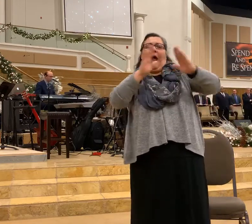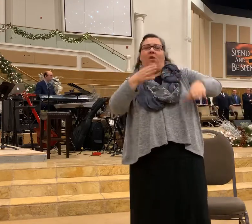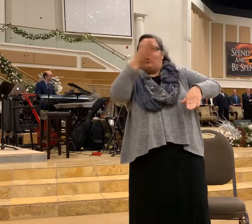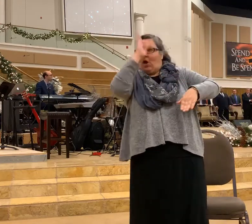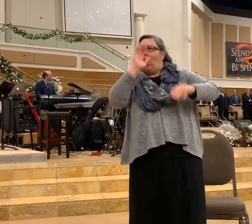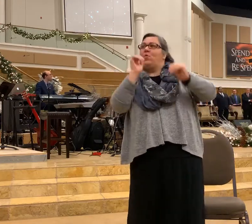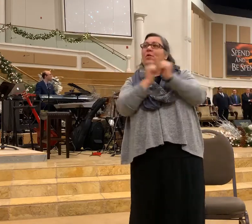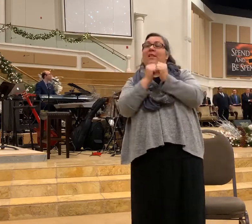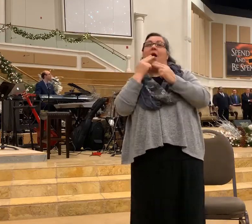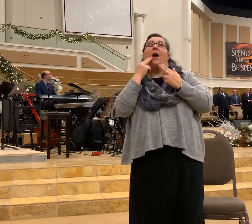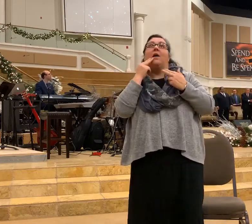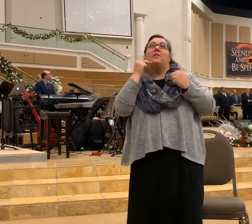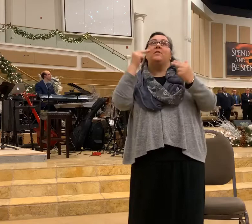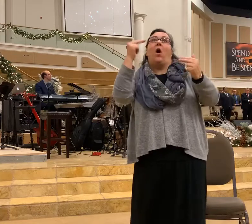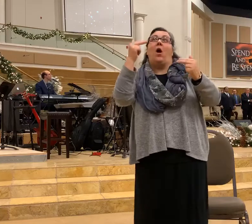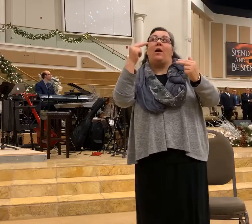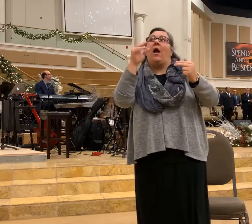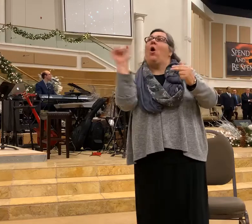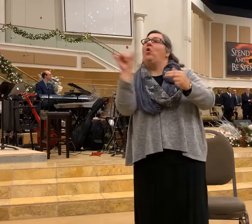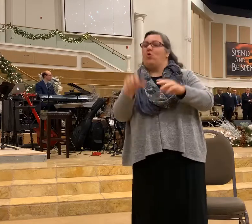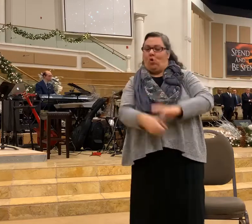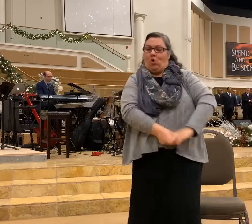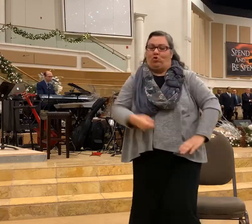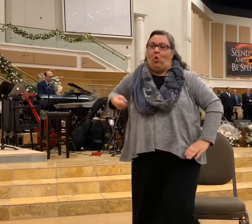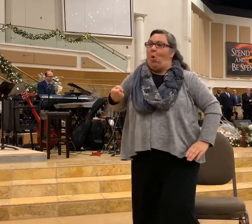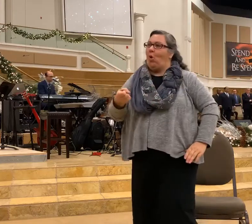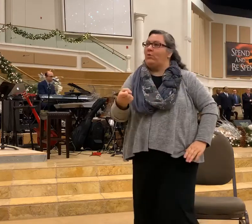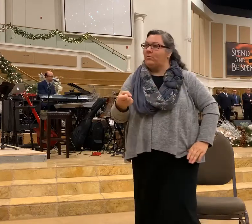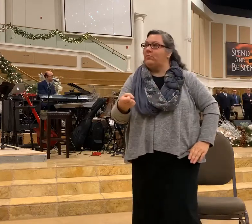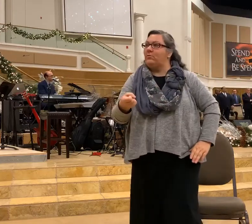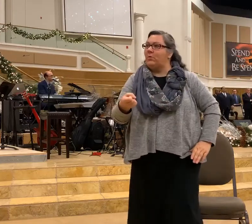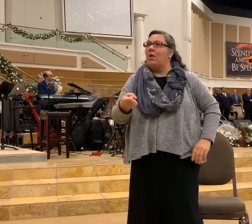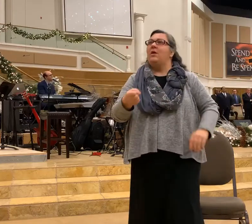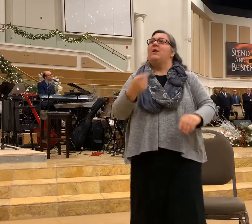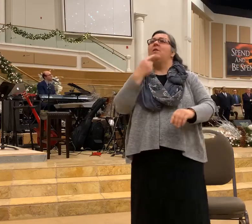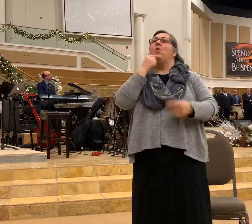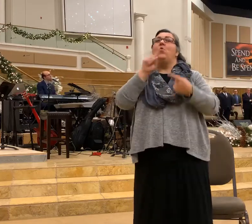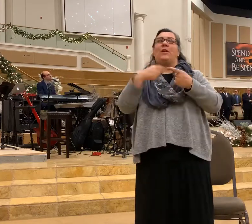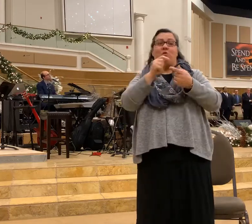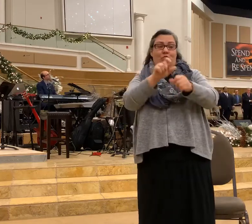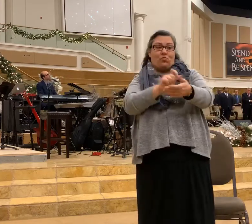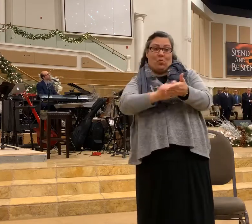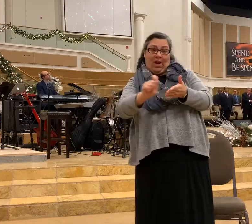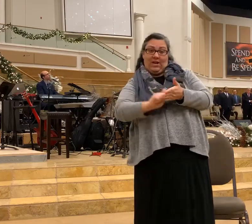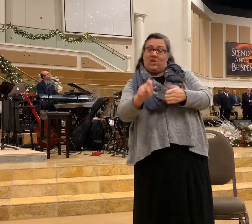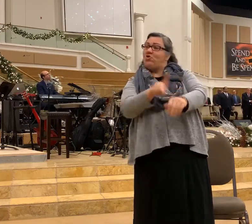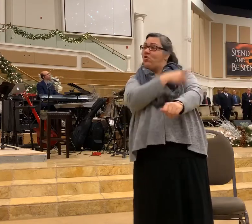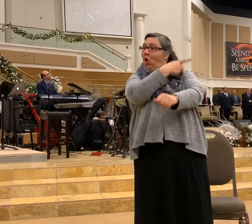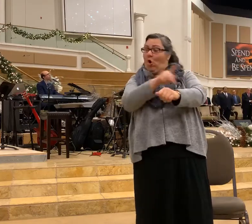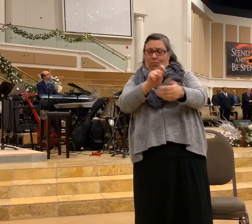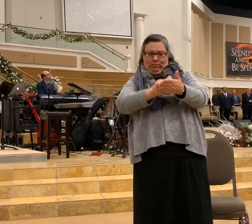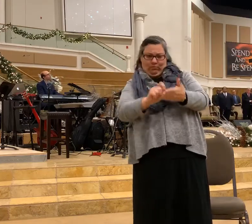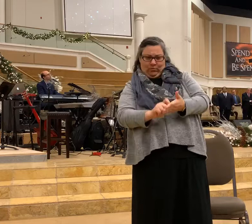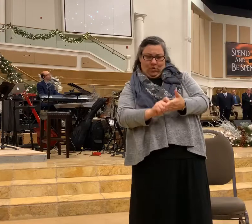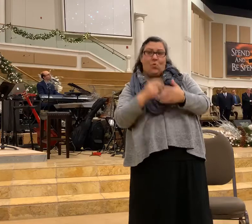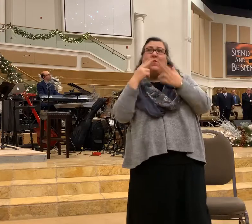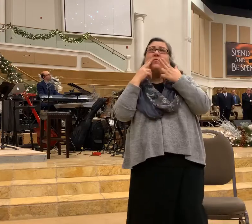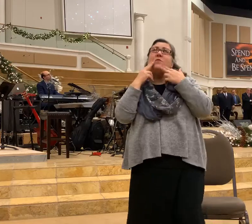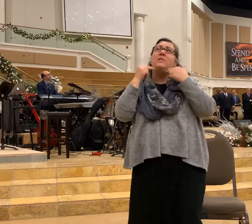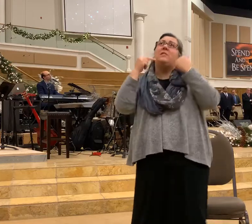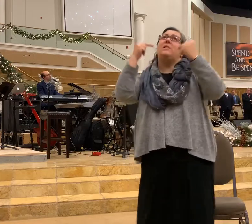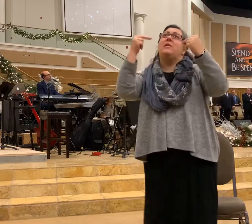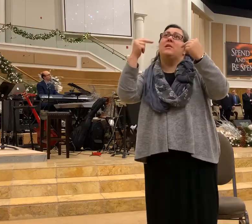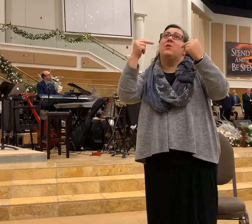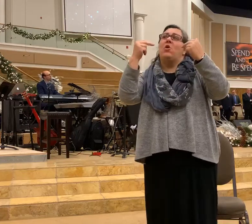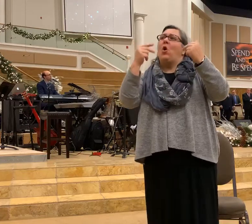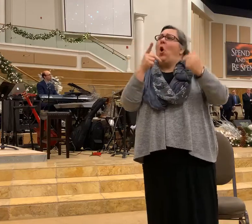and a sword in their hand. And he said, when you write this song, he said, when you sing this song, he said, go get the